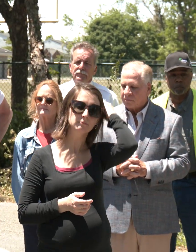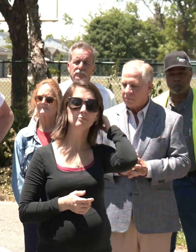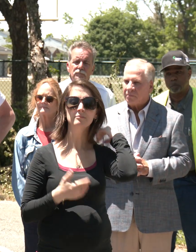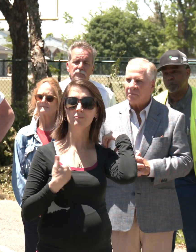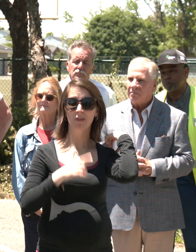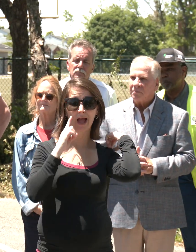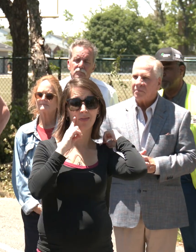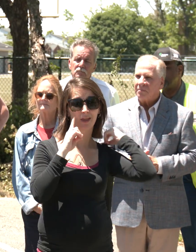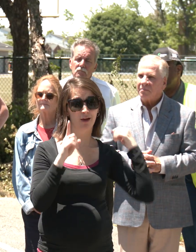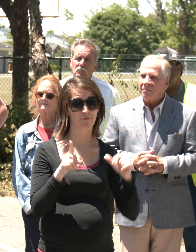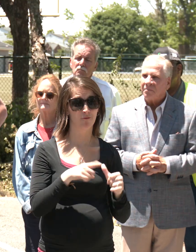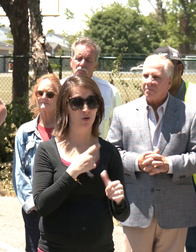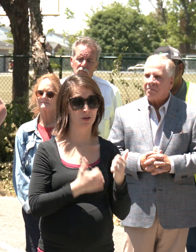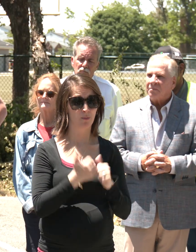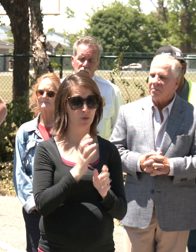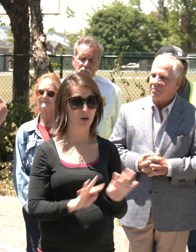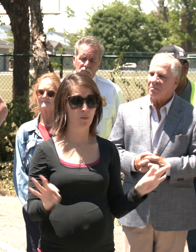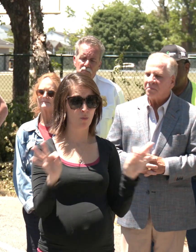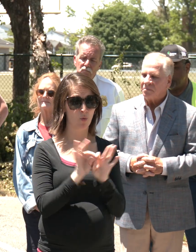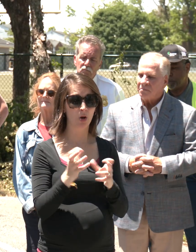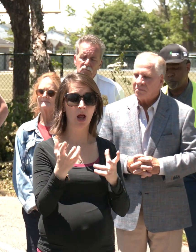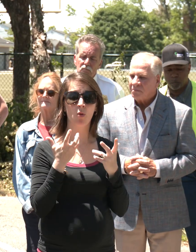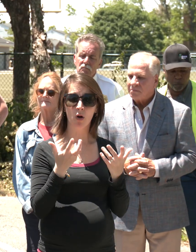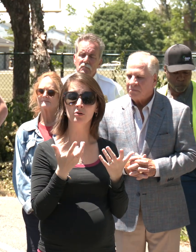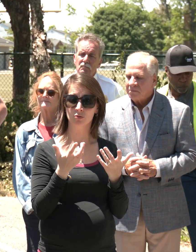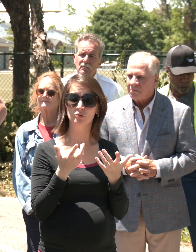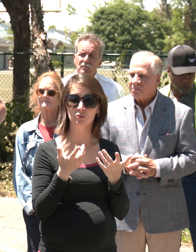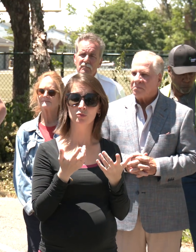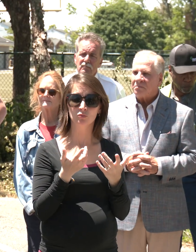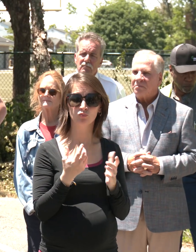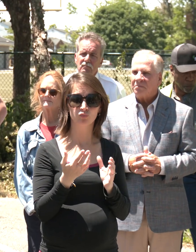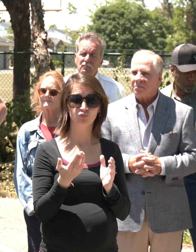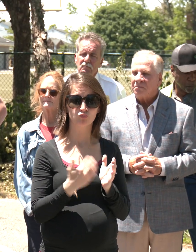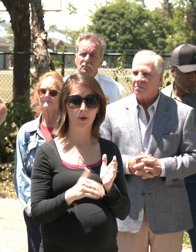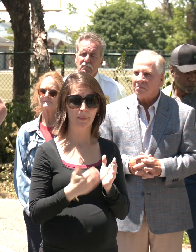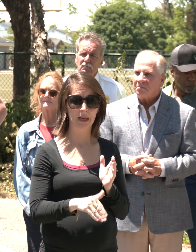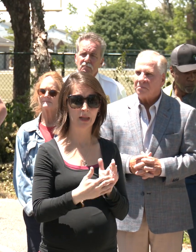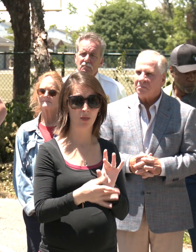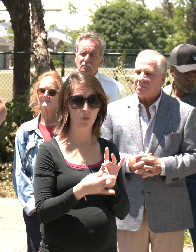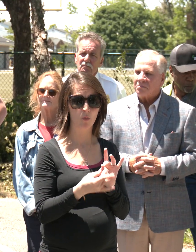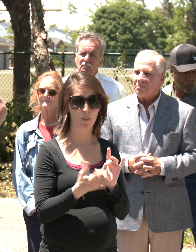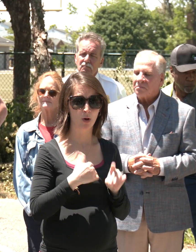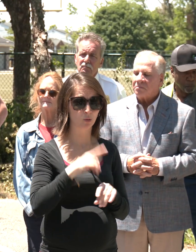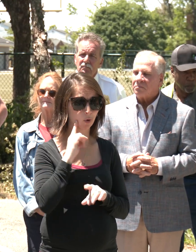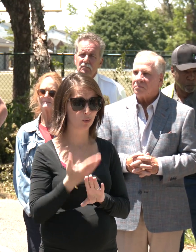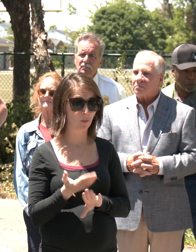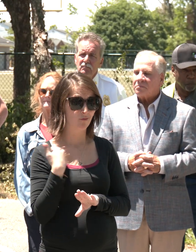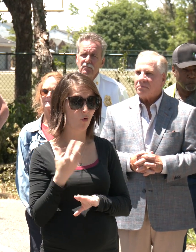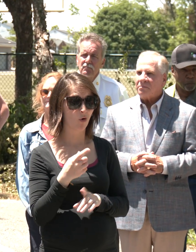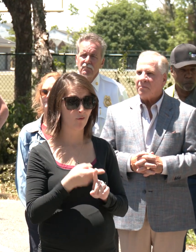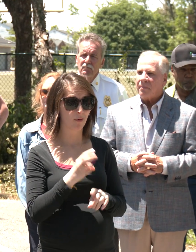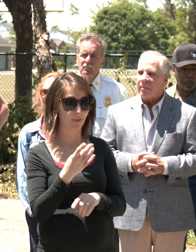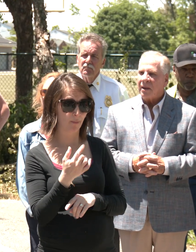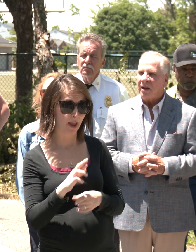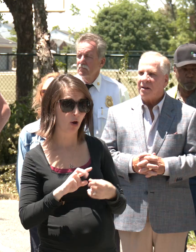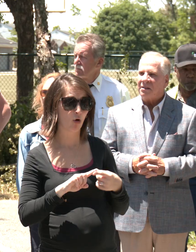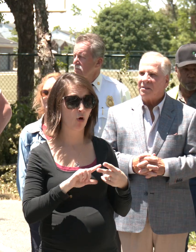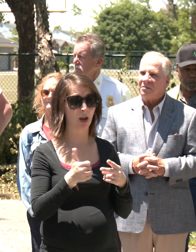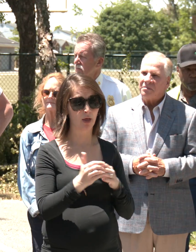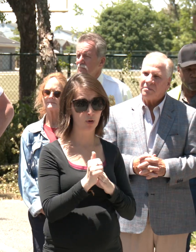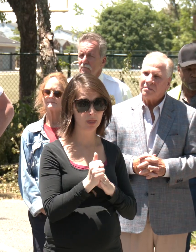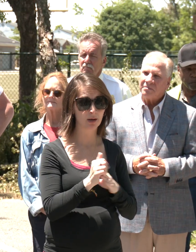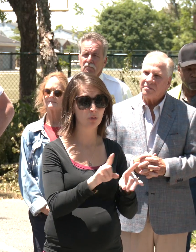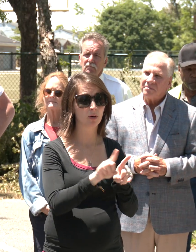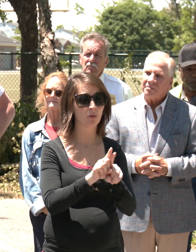I think first and foremost, I want to echo the remarks that we heard earlier from not only the mayor, but other leaders, but also from